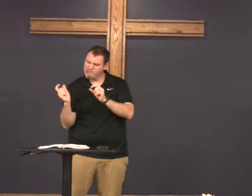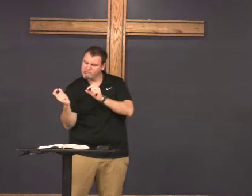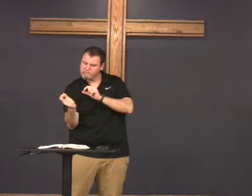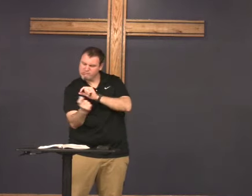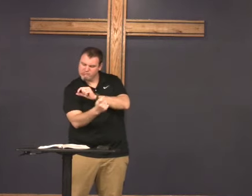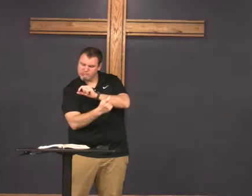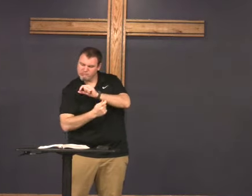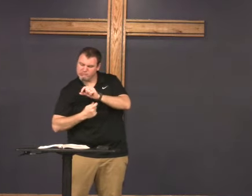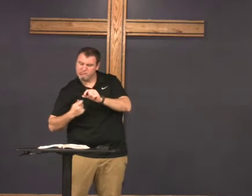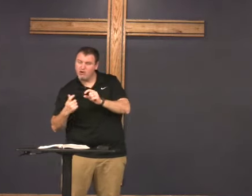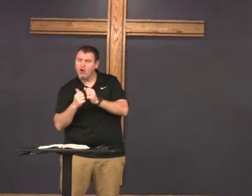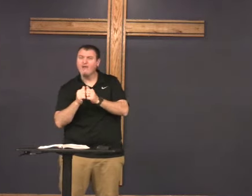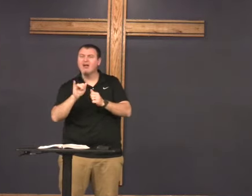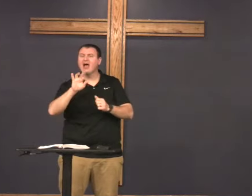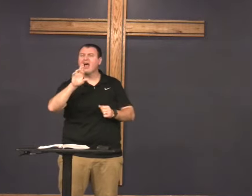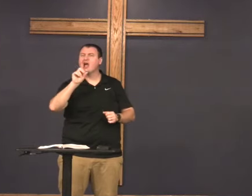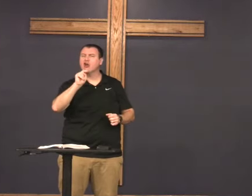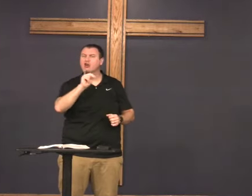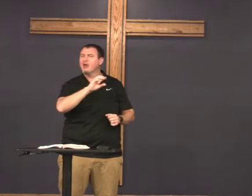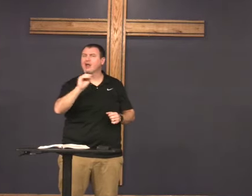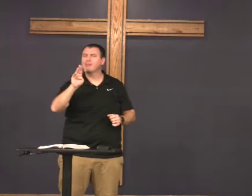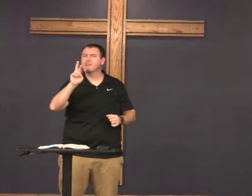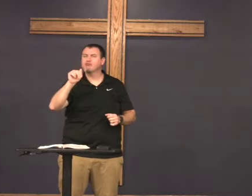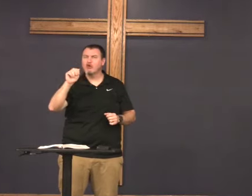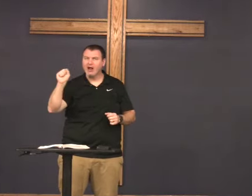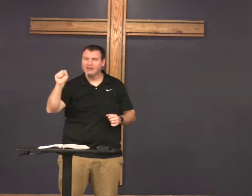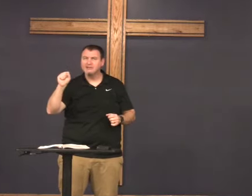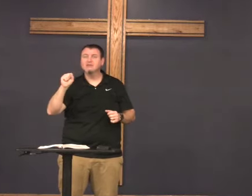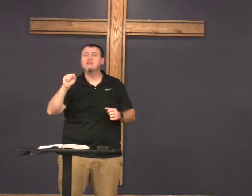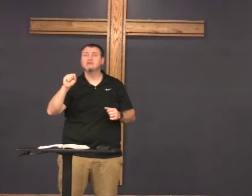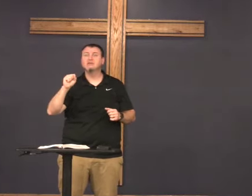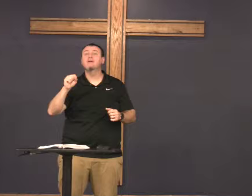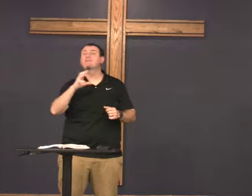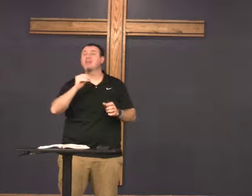Even with a band of iron and brass